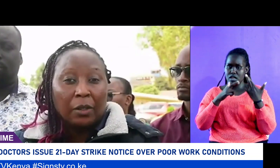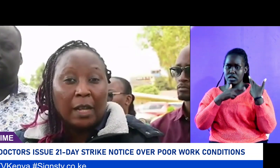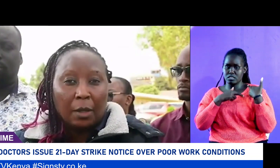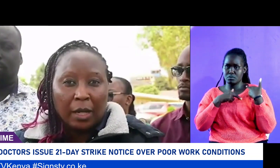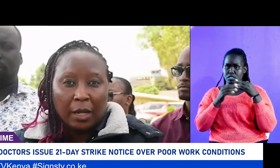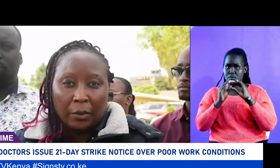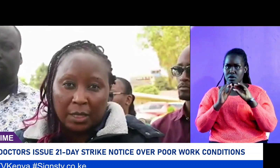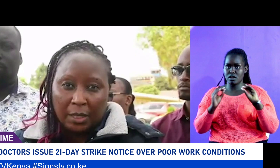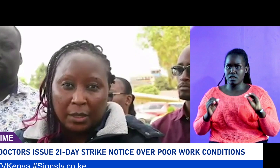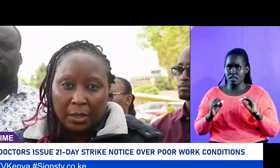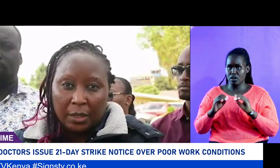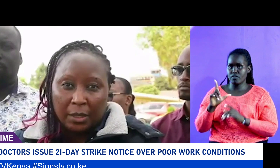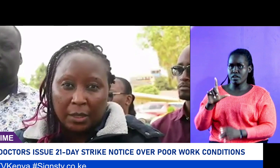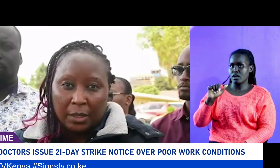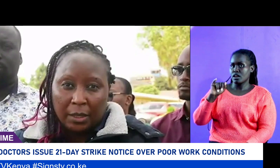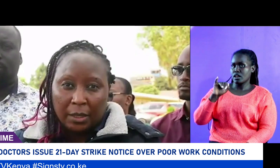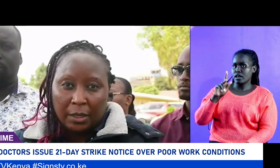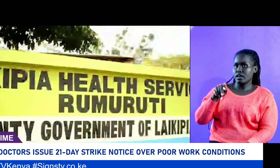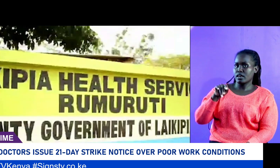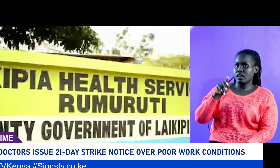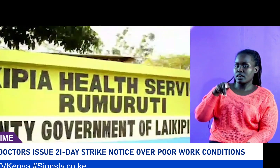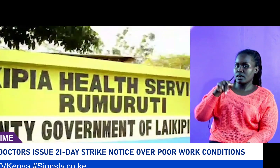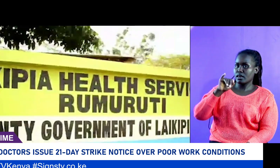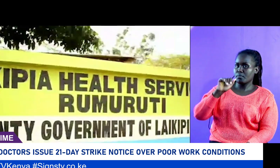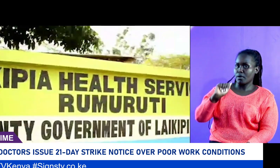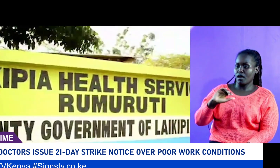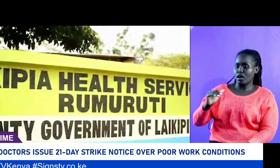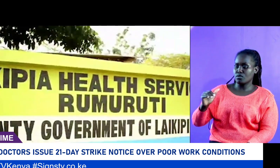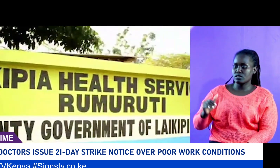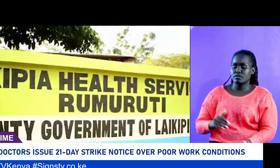of Laikipia County.